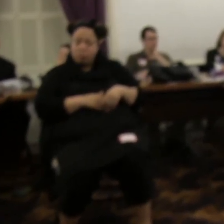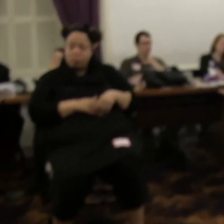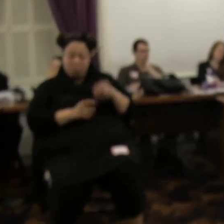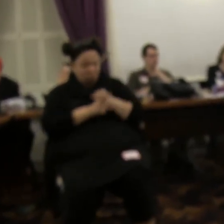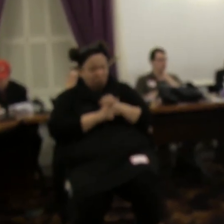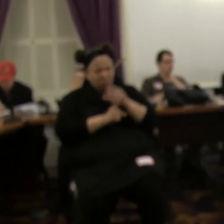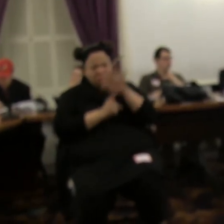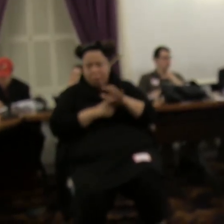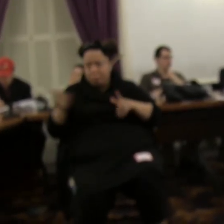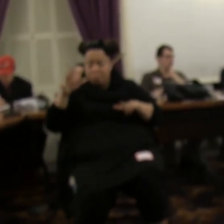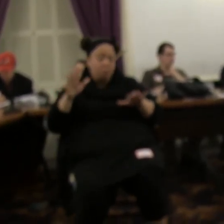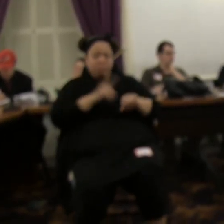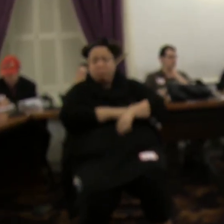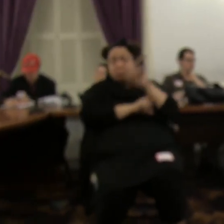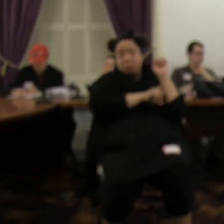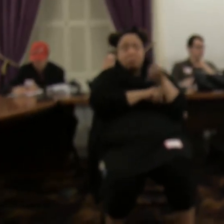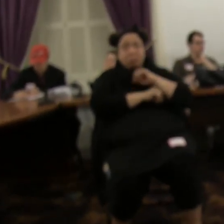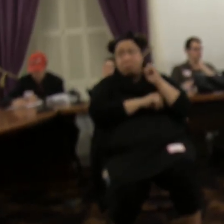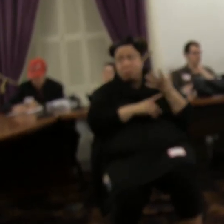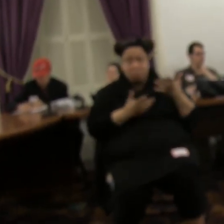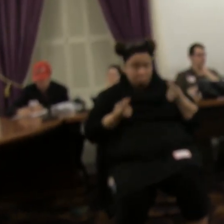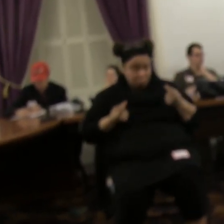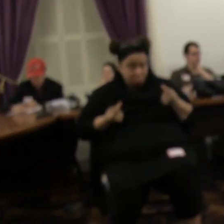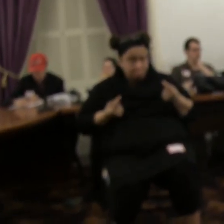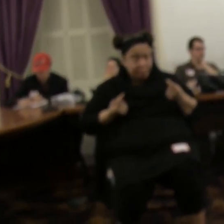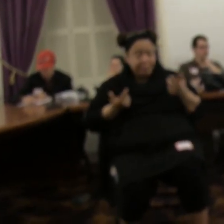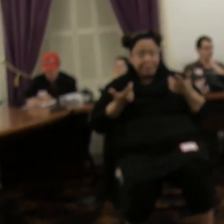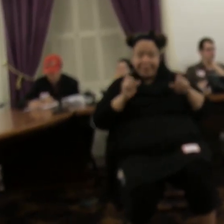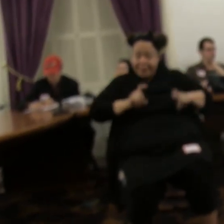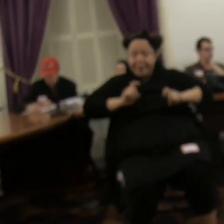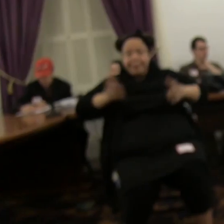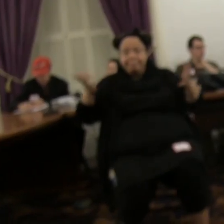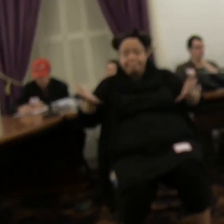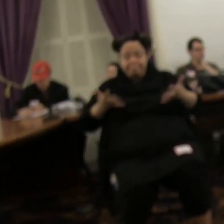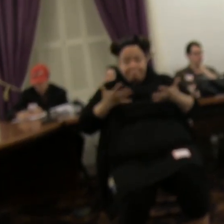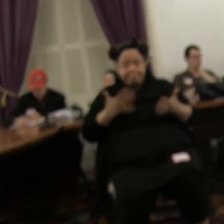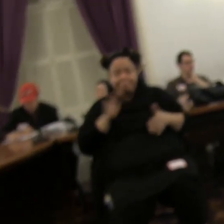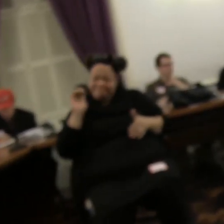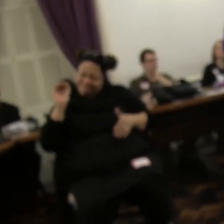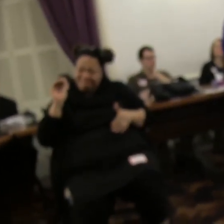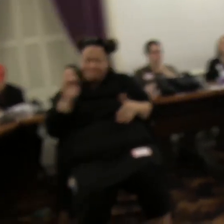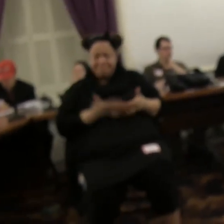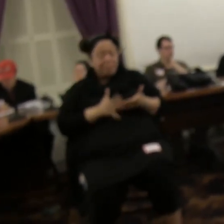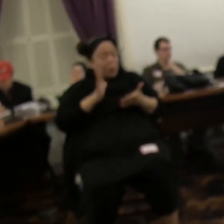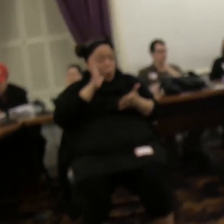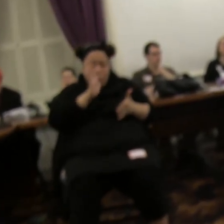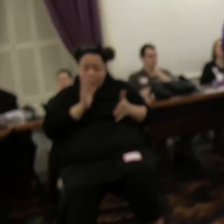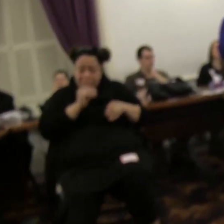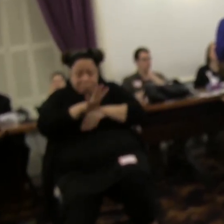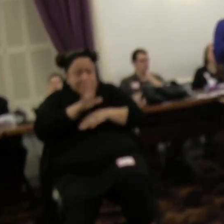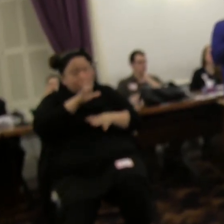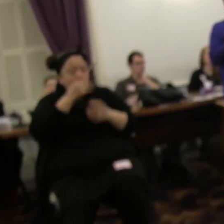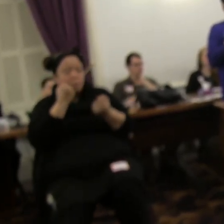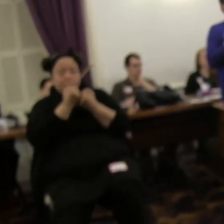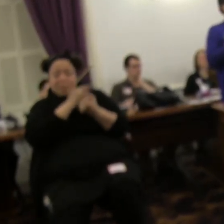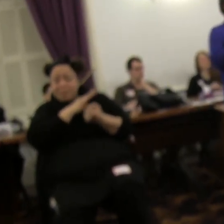cut across the board by about $4 million, 2% cut. That affects the real people, real respite hours,